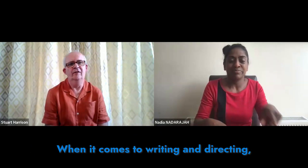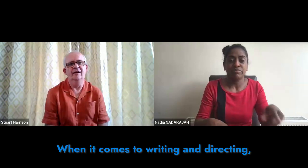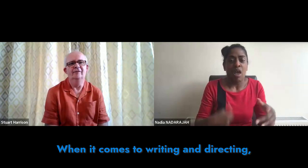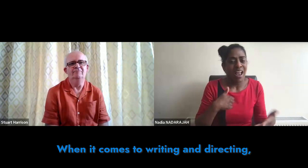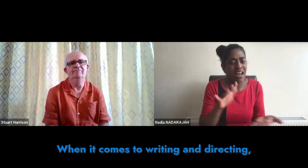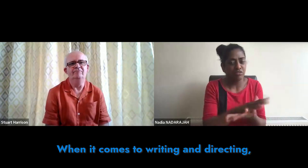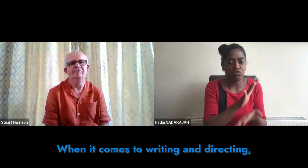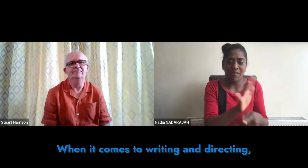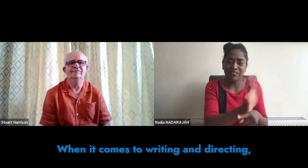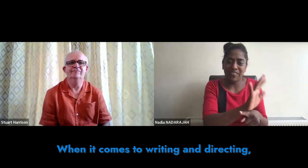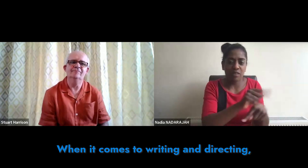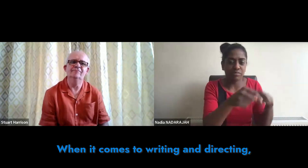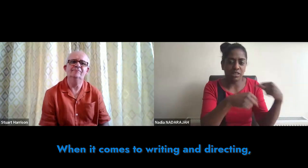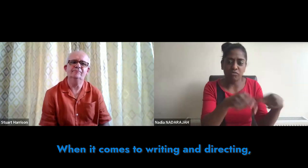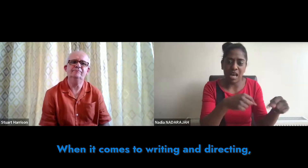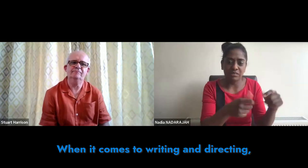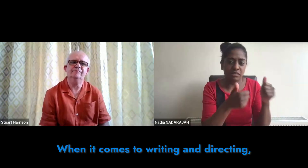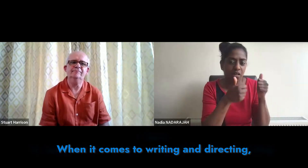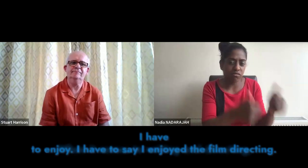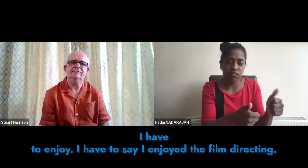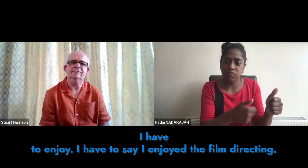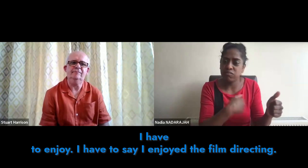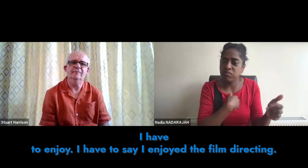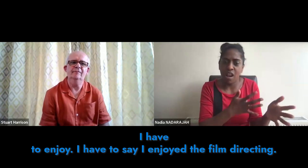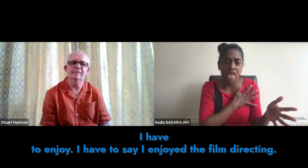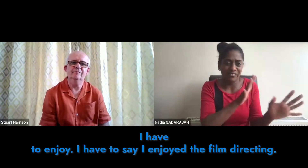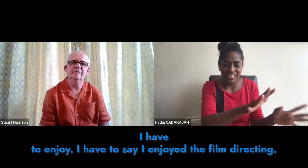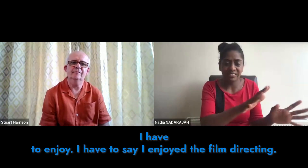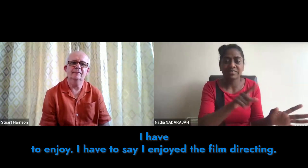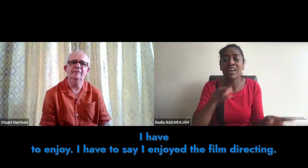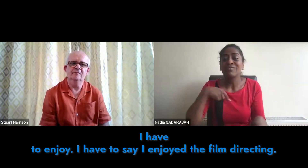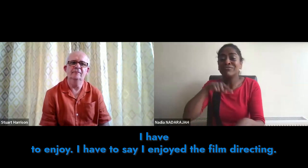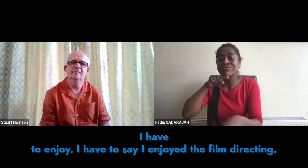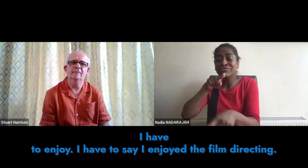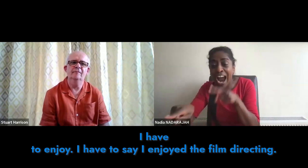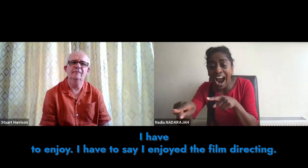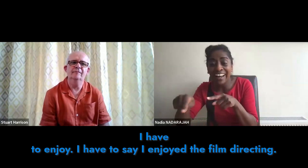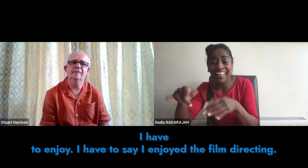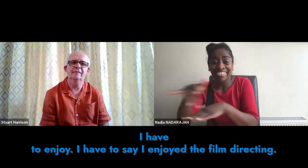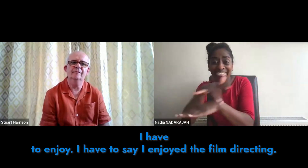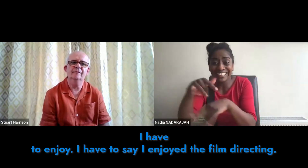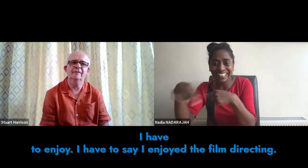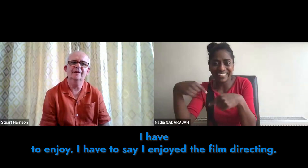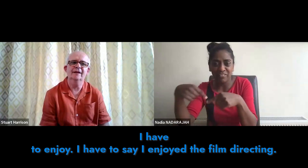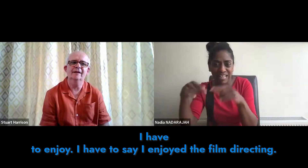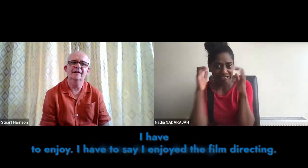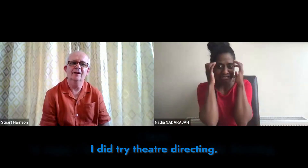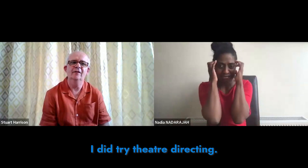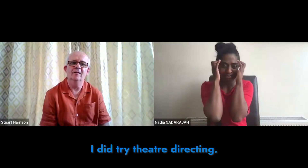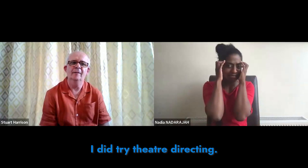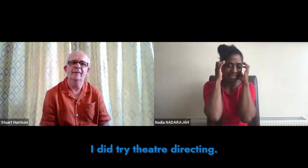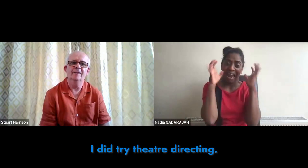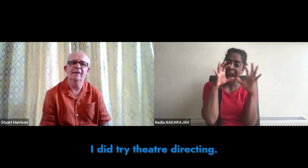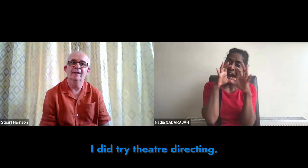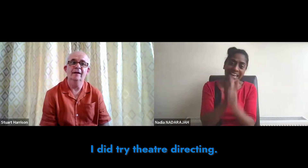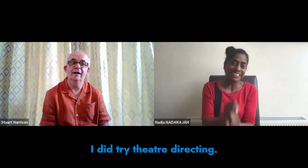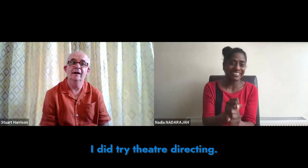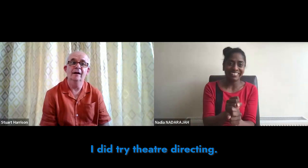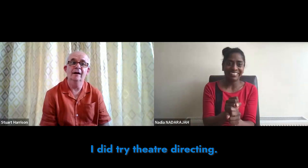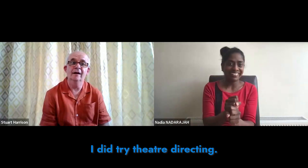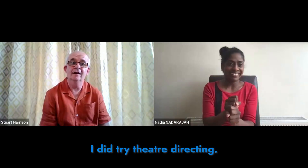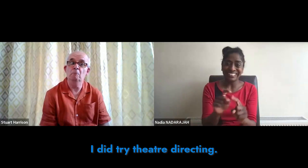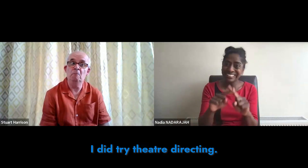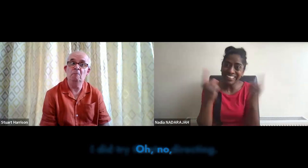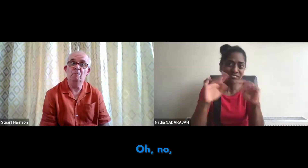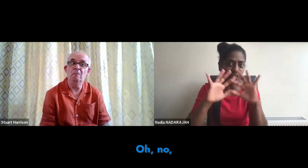to writing and directing, I have to say I enjoyed the film directing. I did try